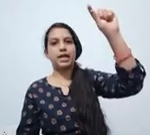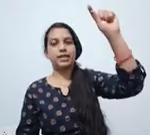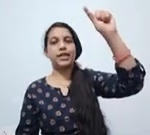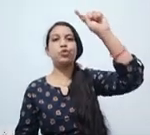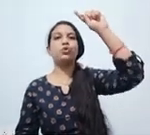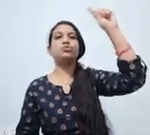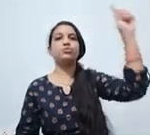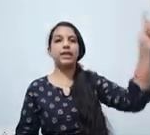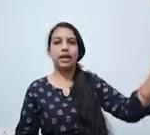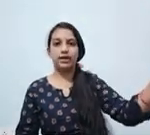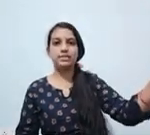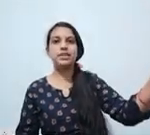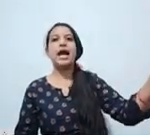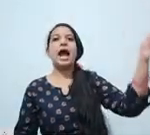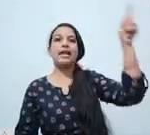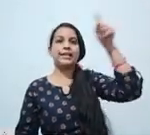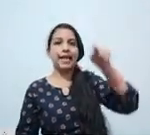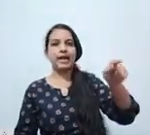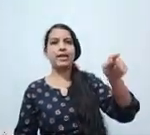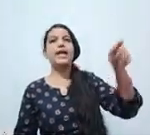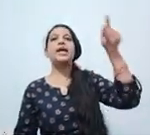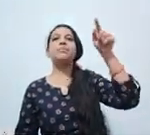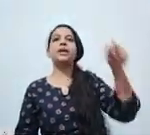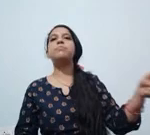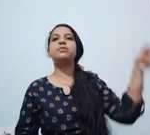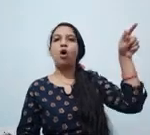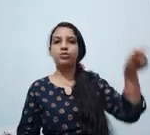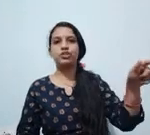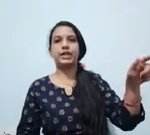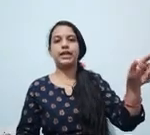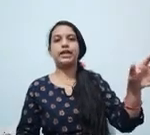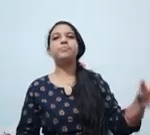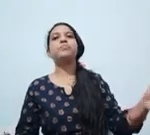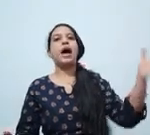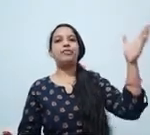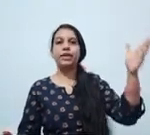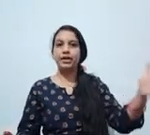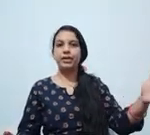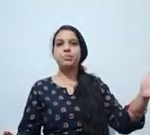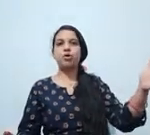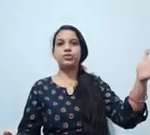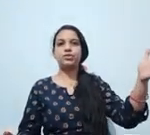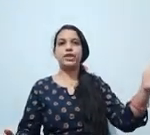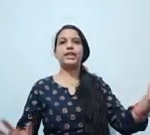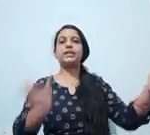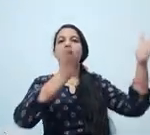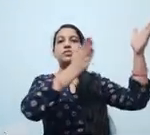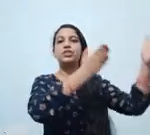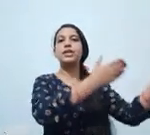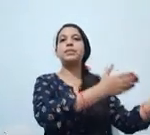artery goes to the lungs and there it becomes oxygenated. After it becomes oxygenated, the oxygenated